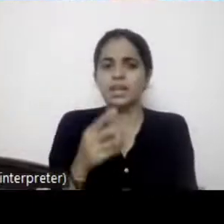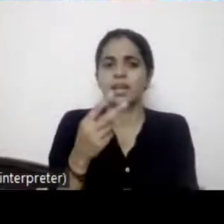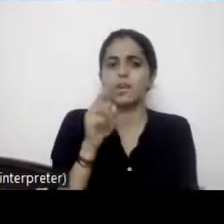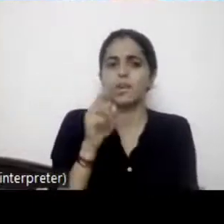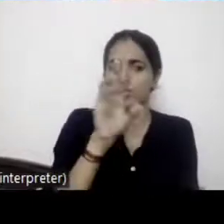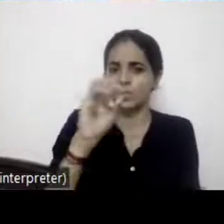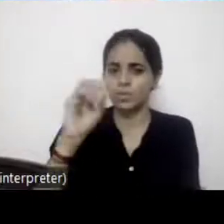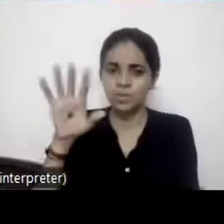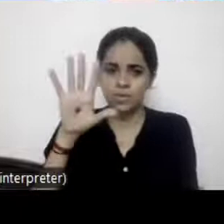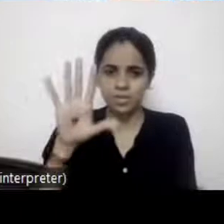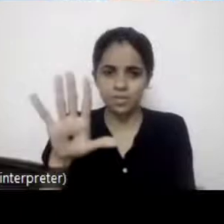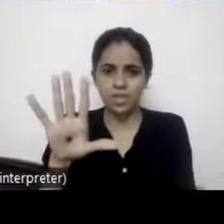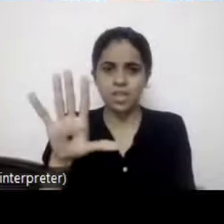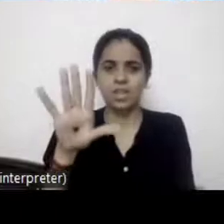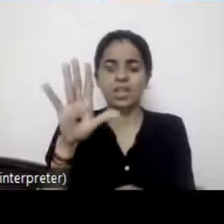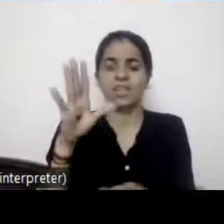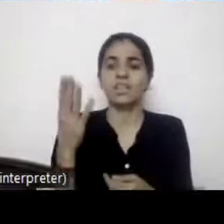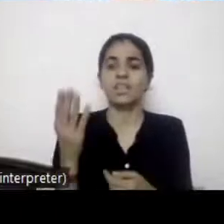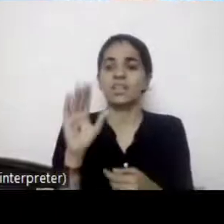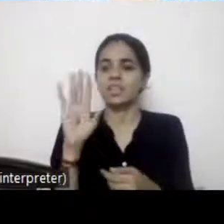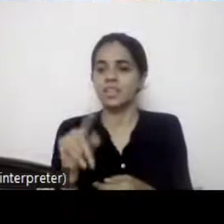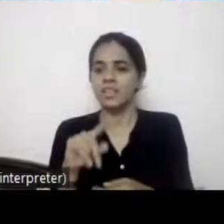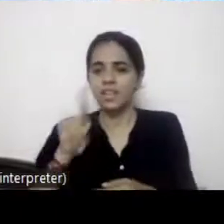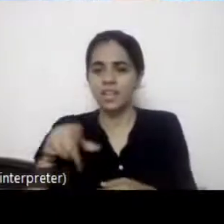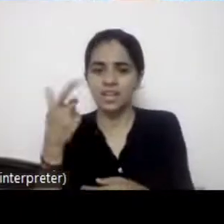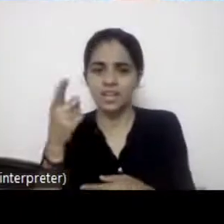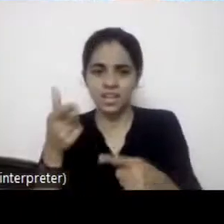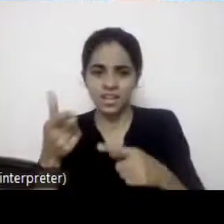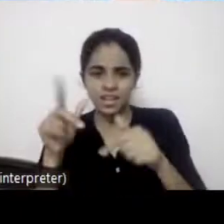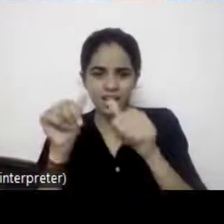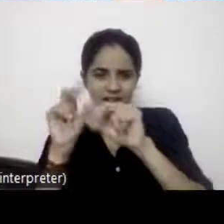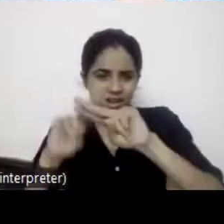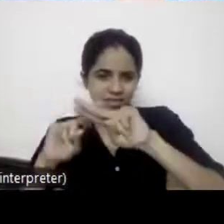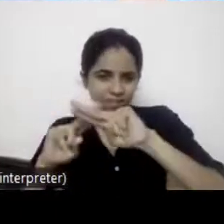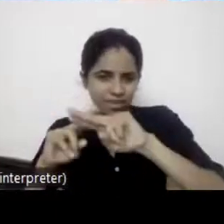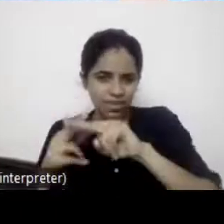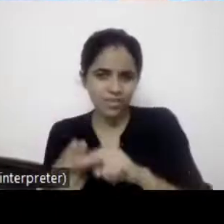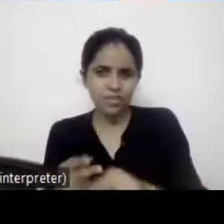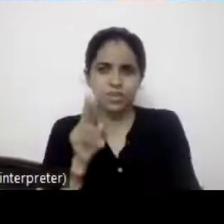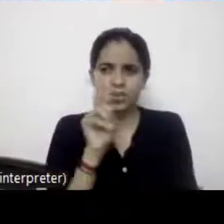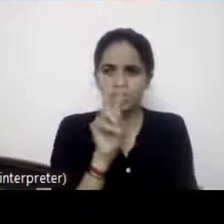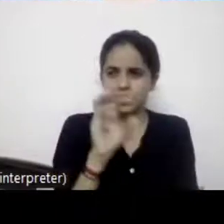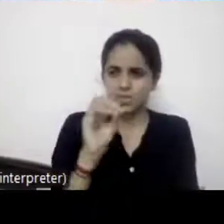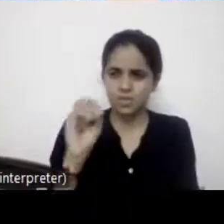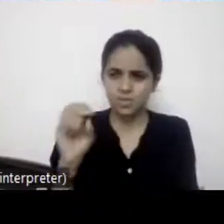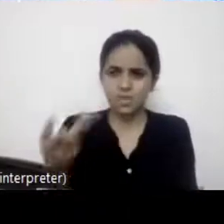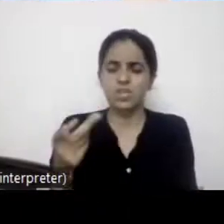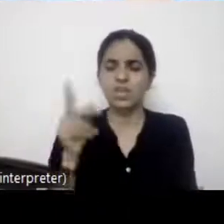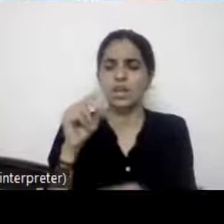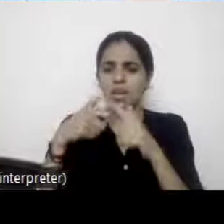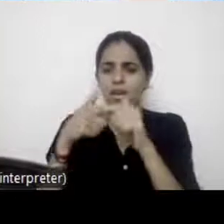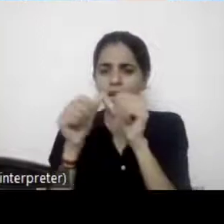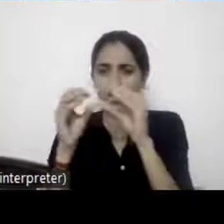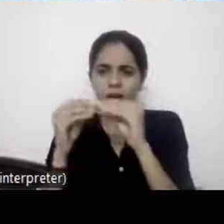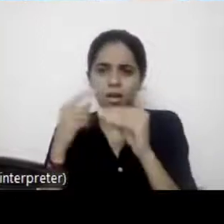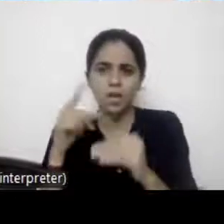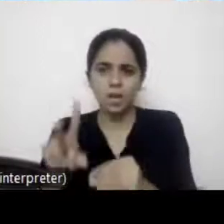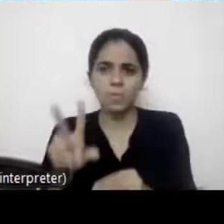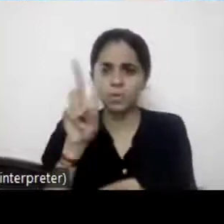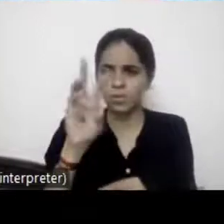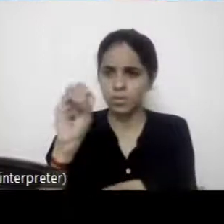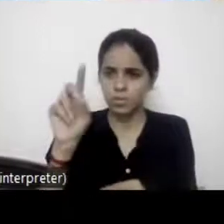Parinde came in the later 2000s, Kabil 2012, Margarita with the